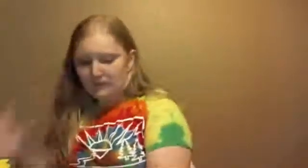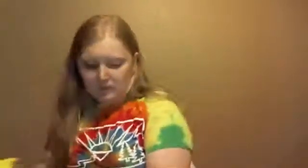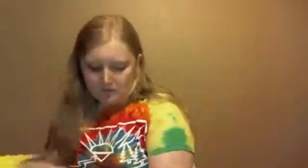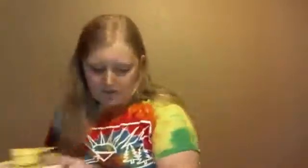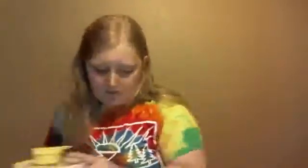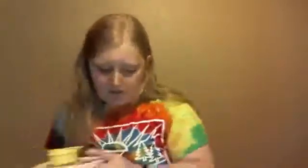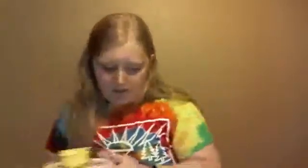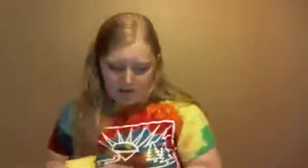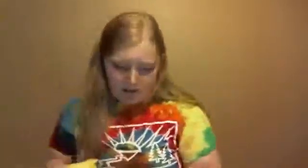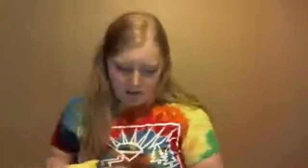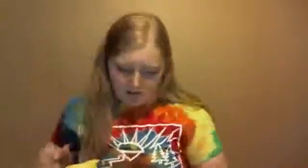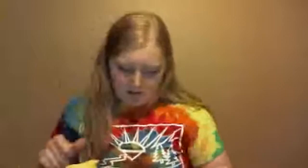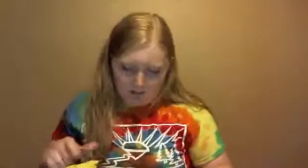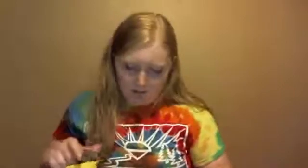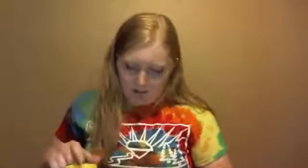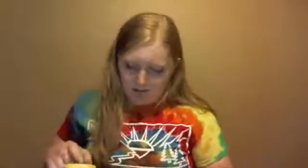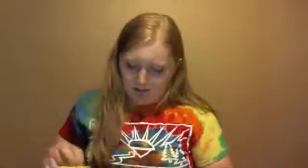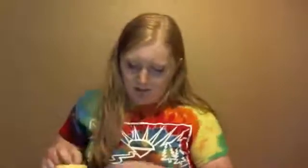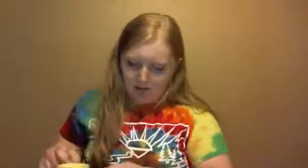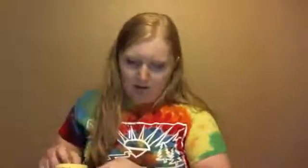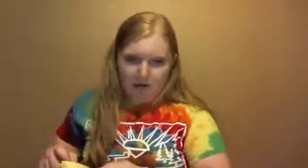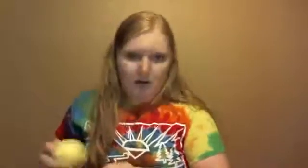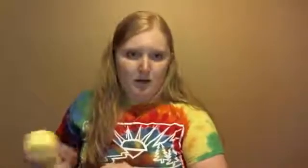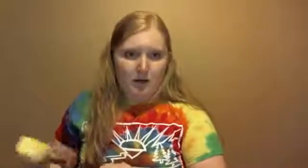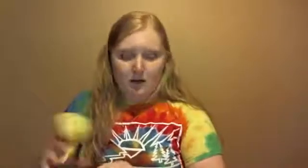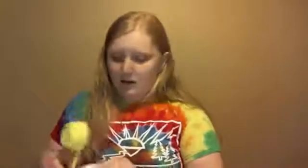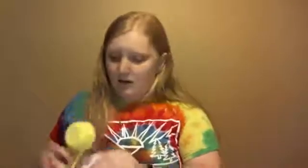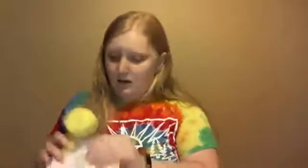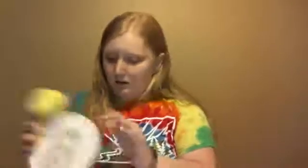so we can make another thing,